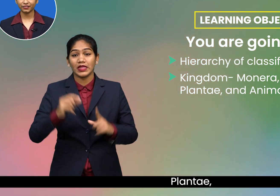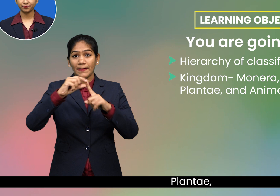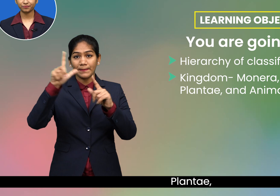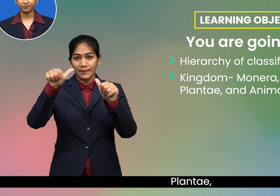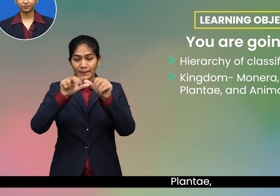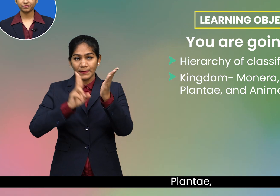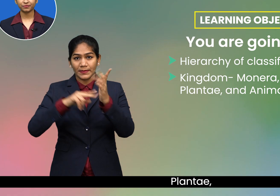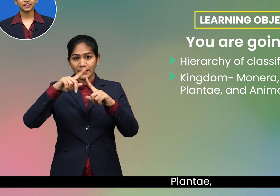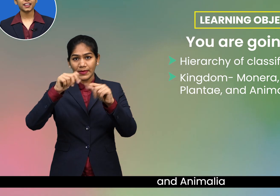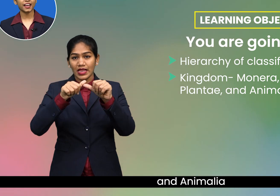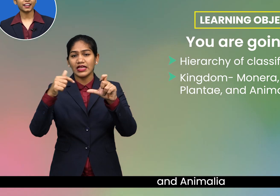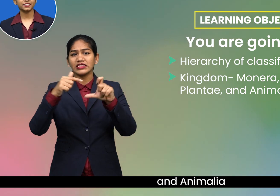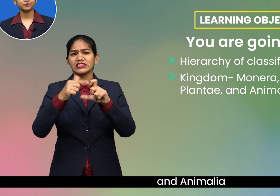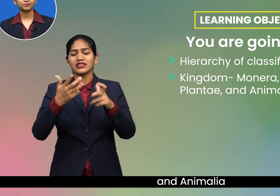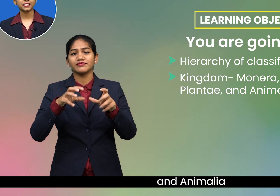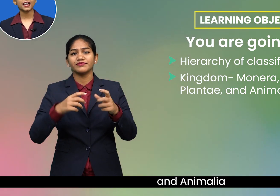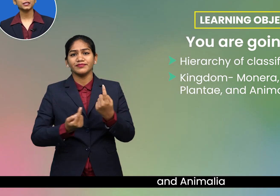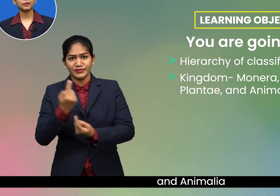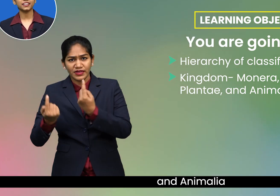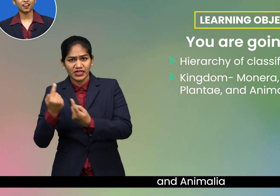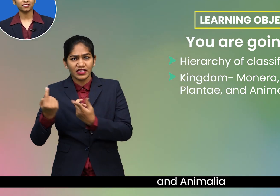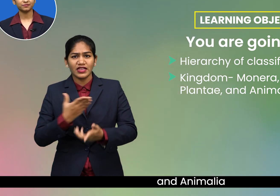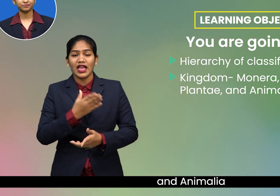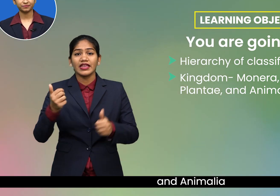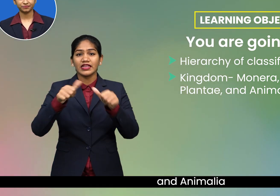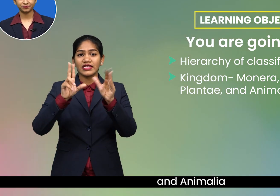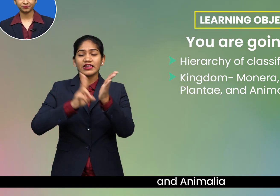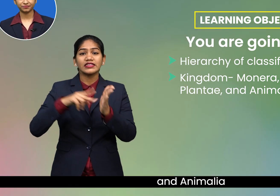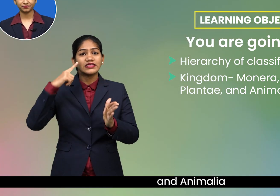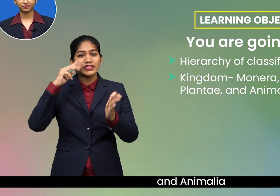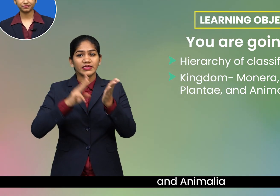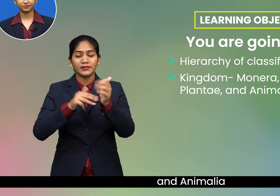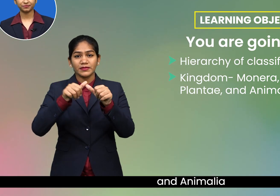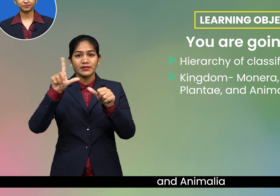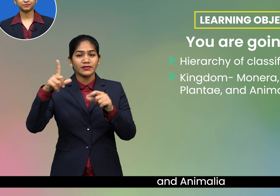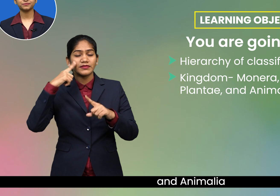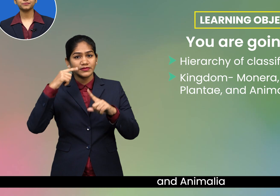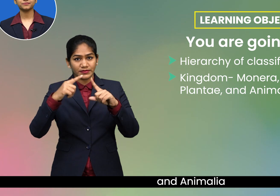plantae, and animalia.